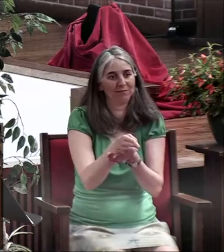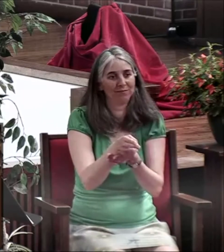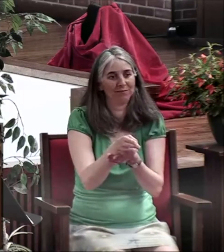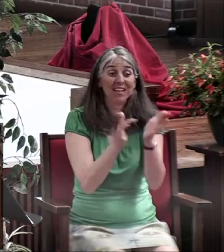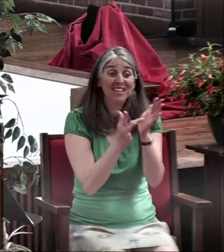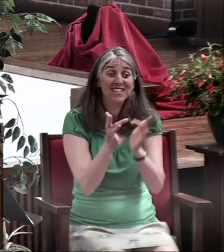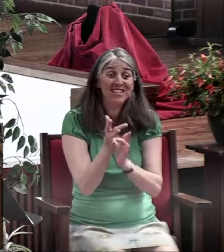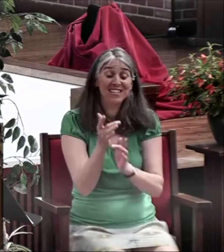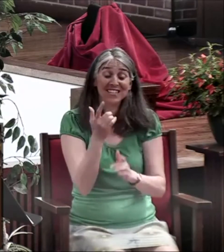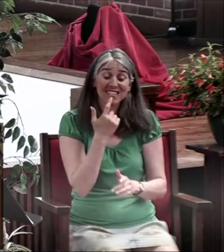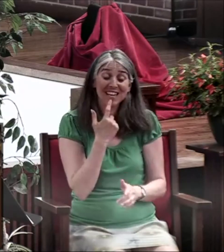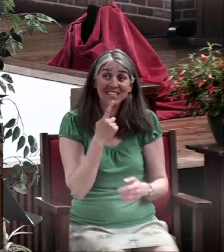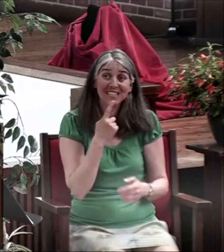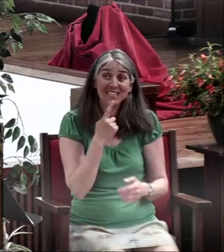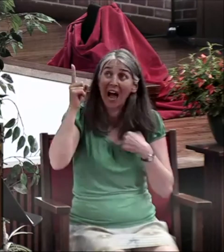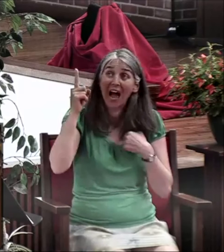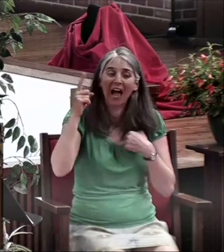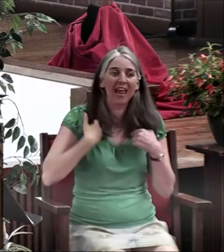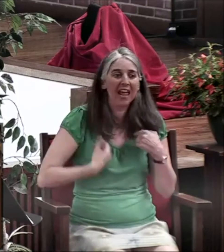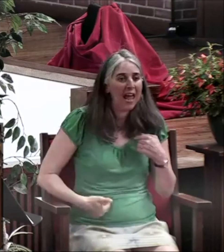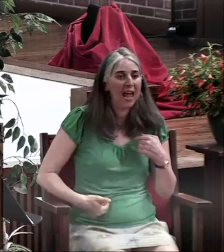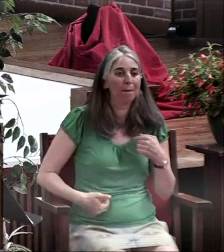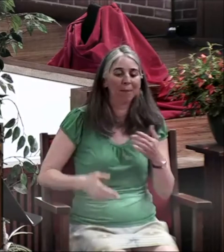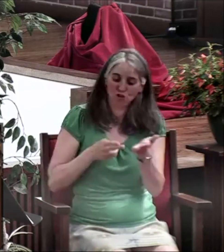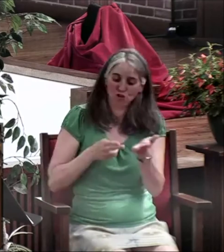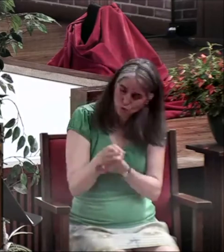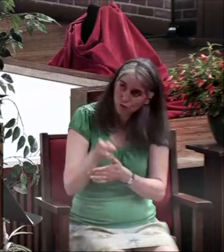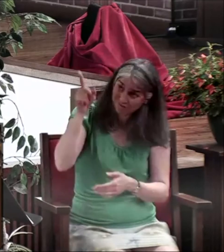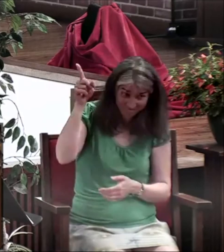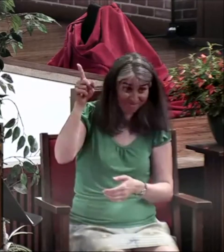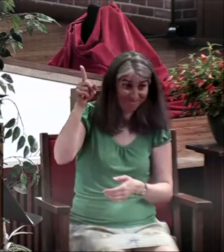Jesus says, I am the truth.